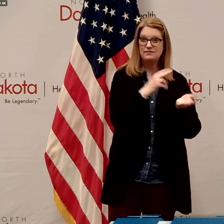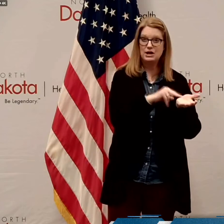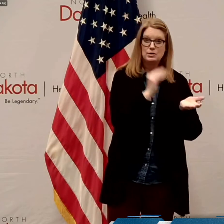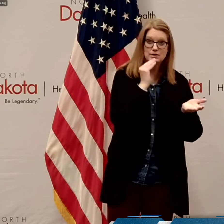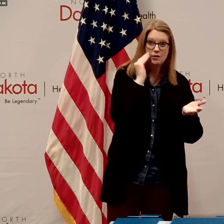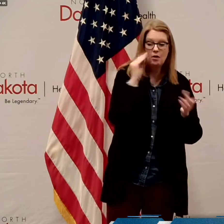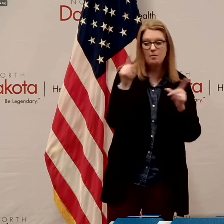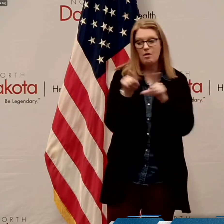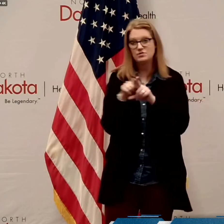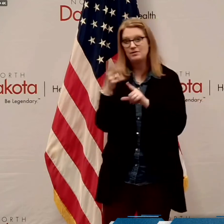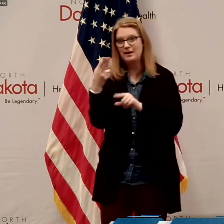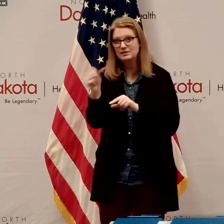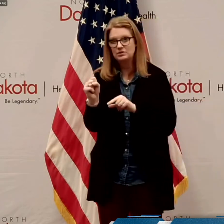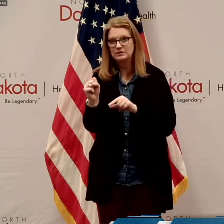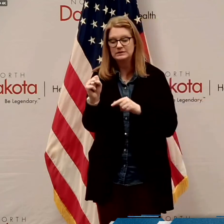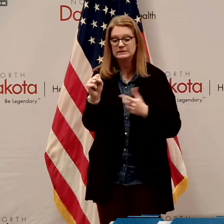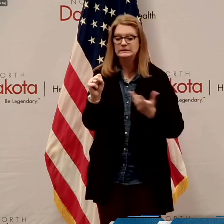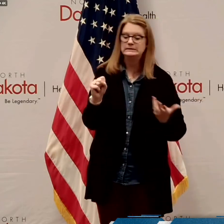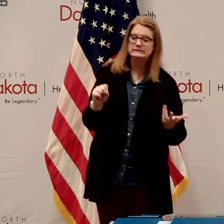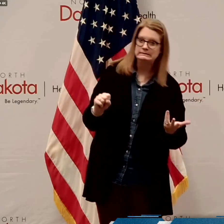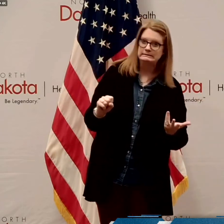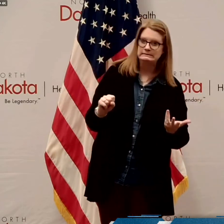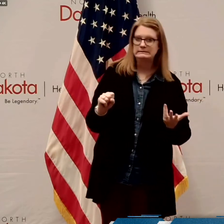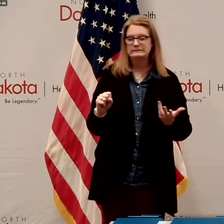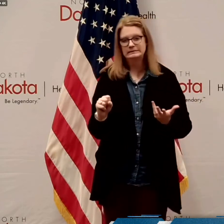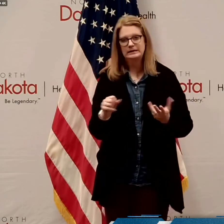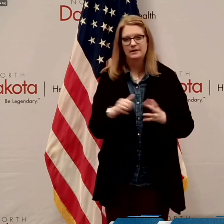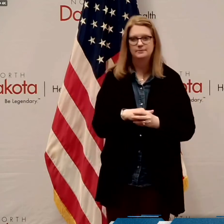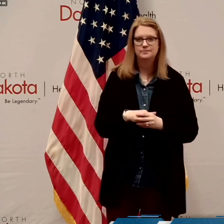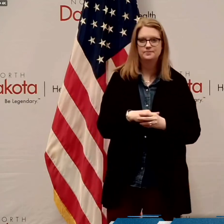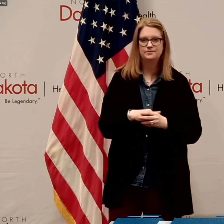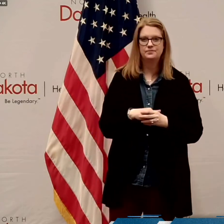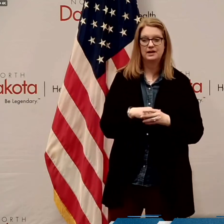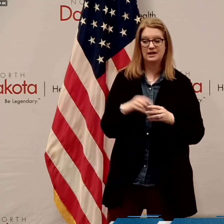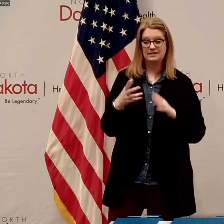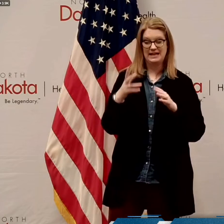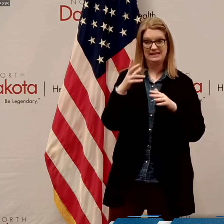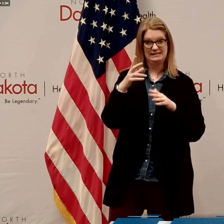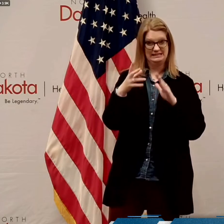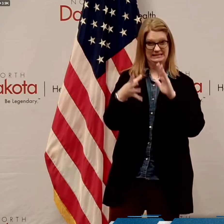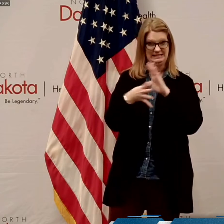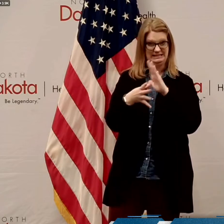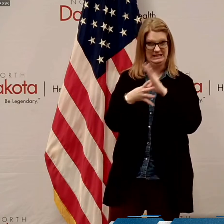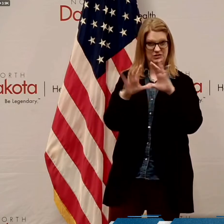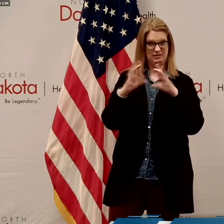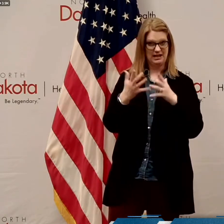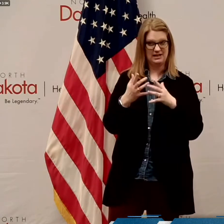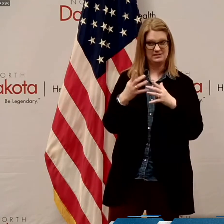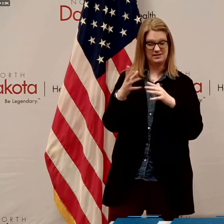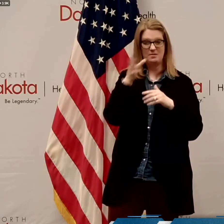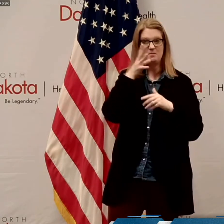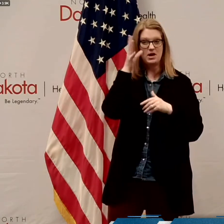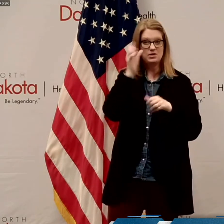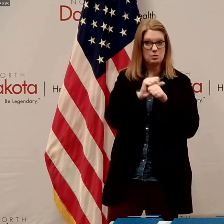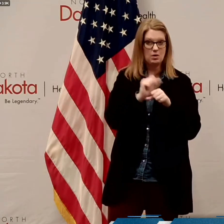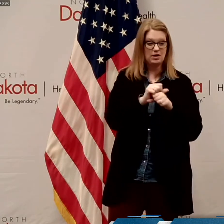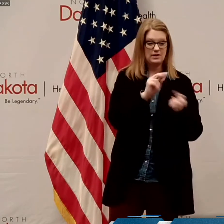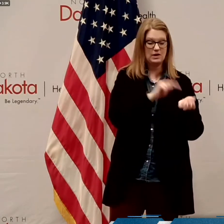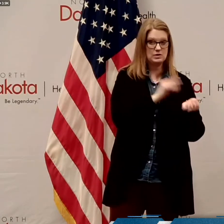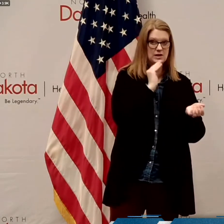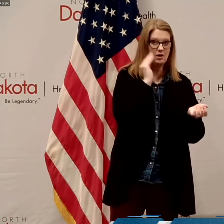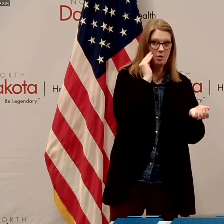school, maybe that's not and the parents of kids in those senior class work in the nursing home, maybe it's not a good idea